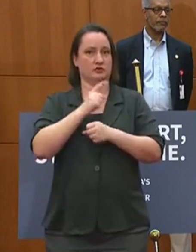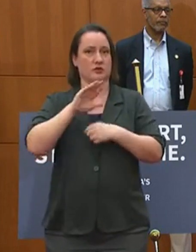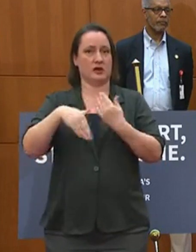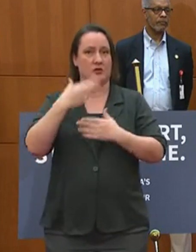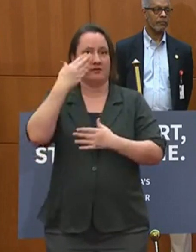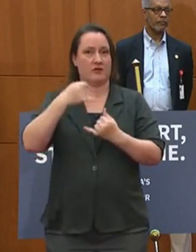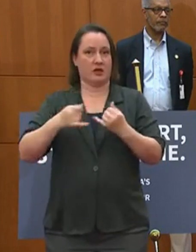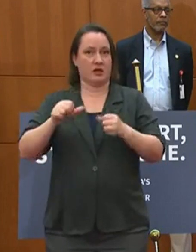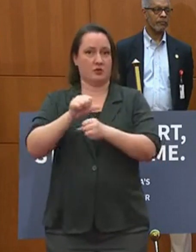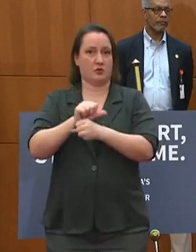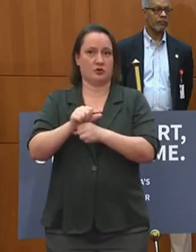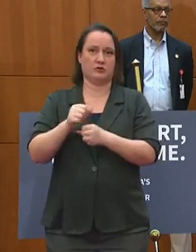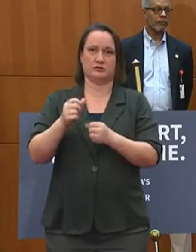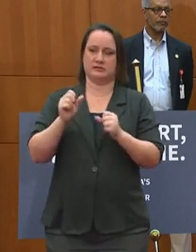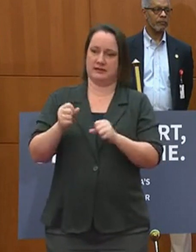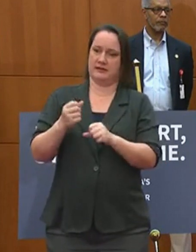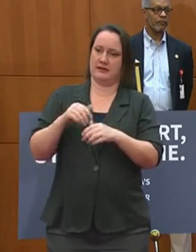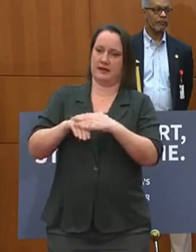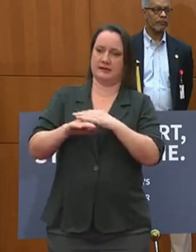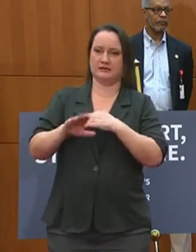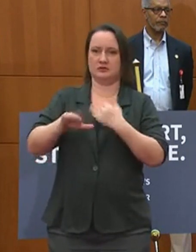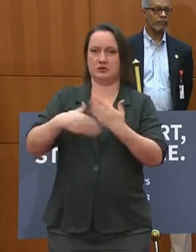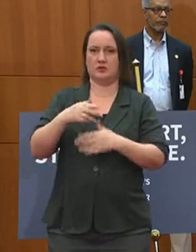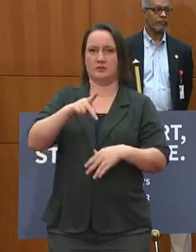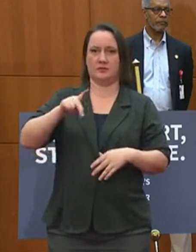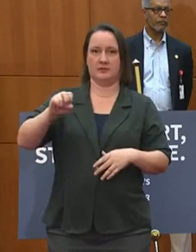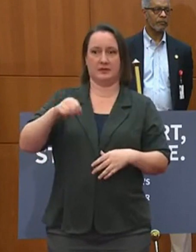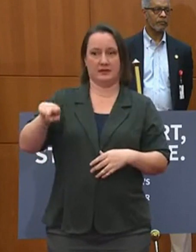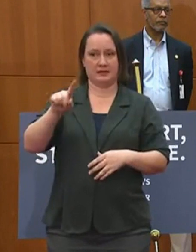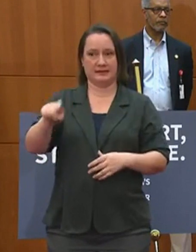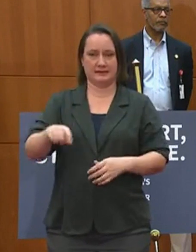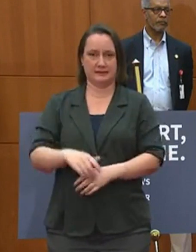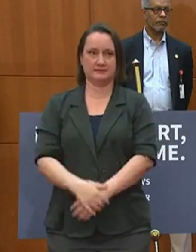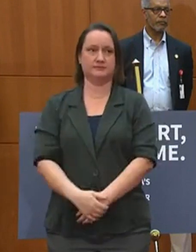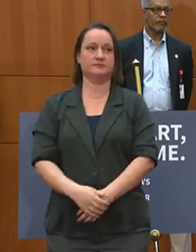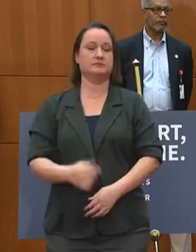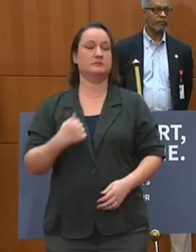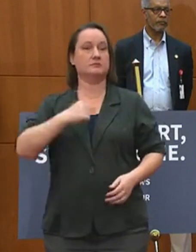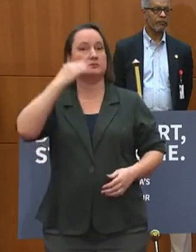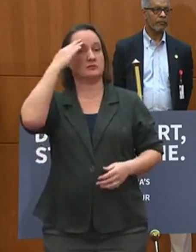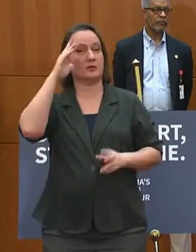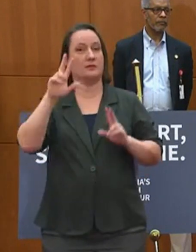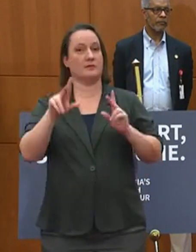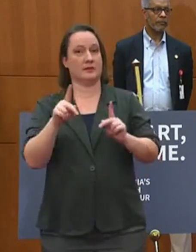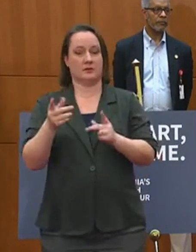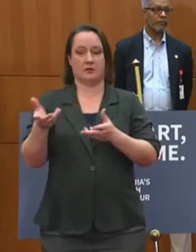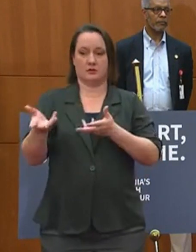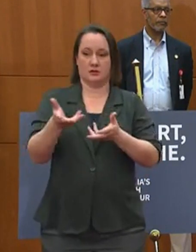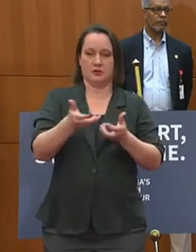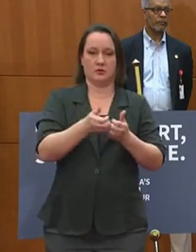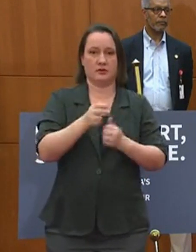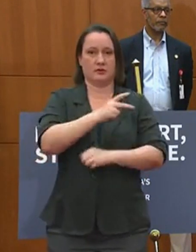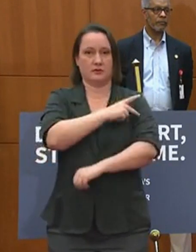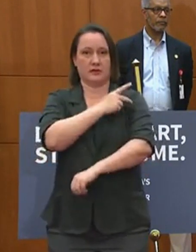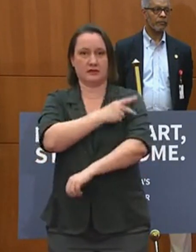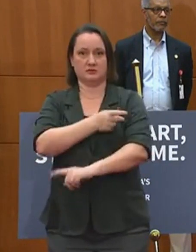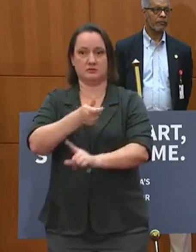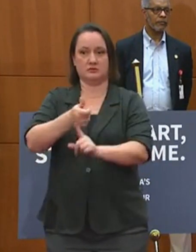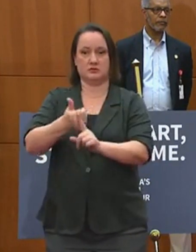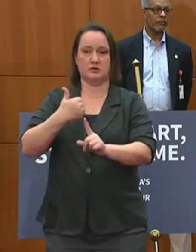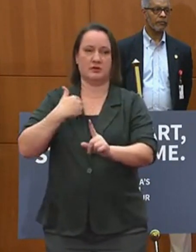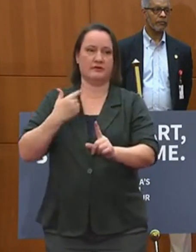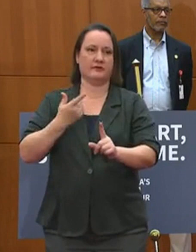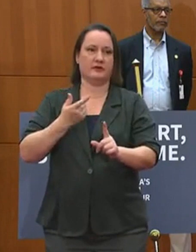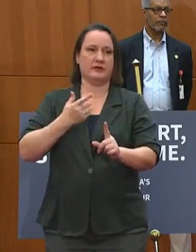to the PPE they need. We also acknowledge that those that are around patients, for example, that have a